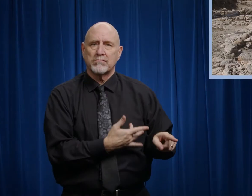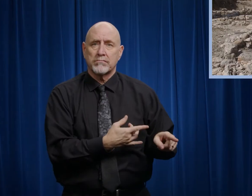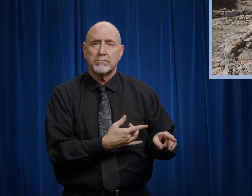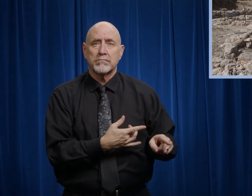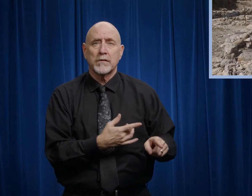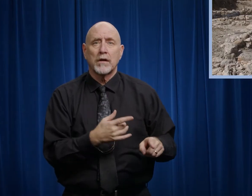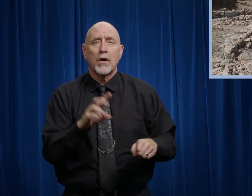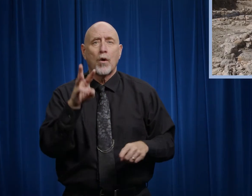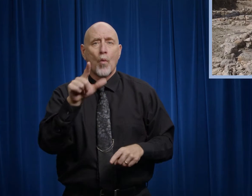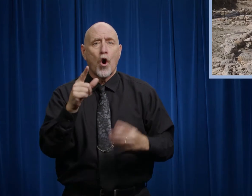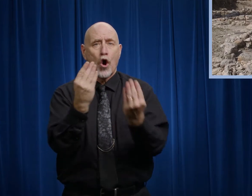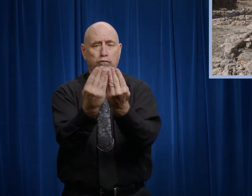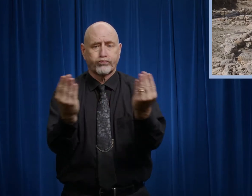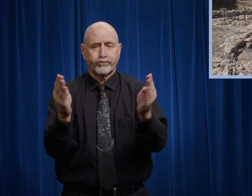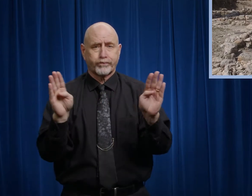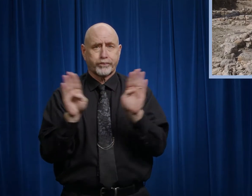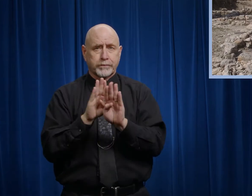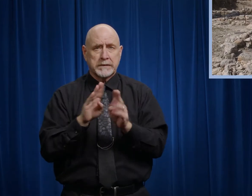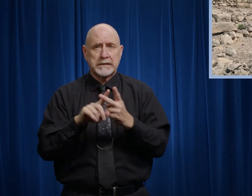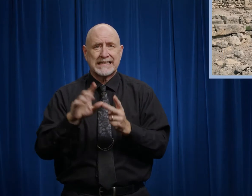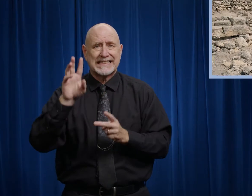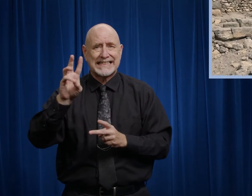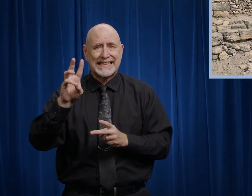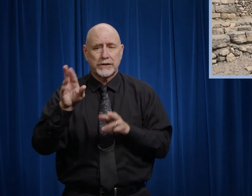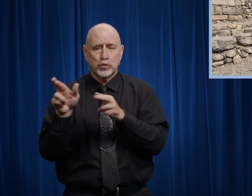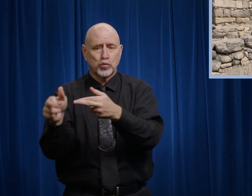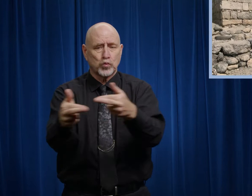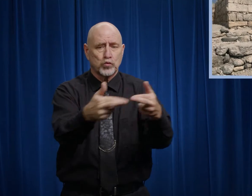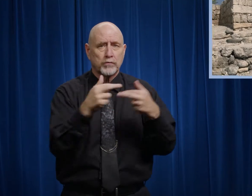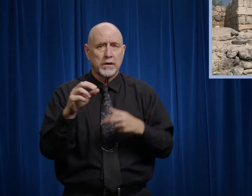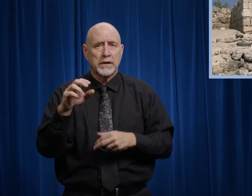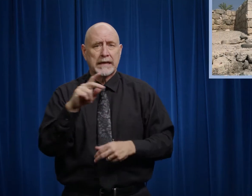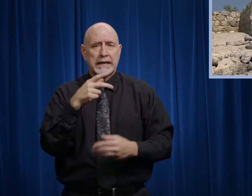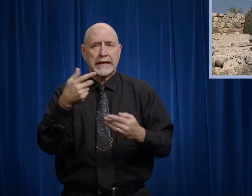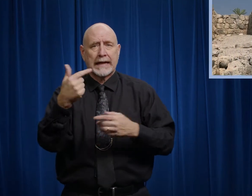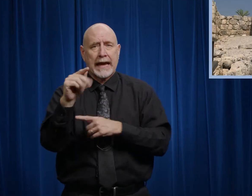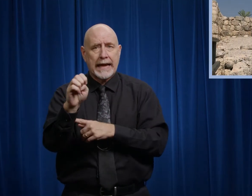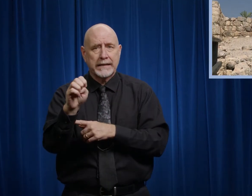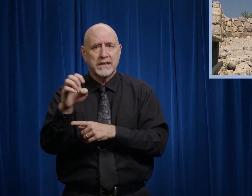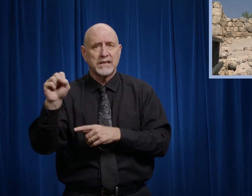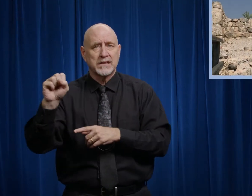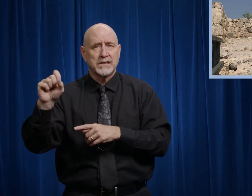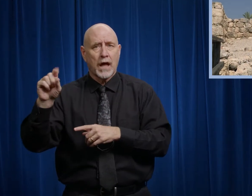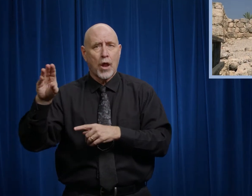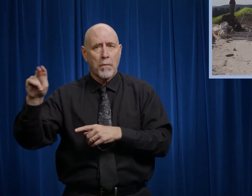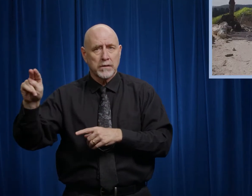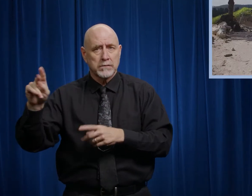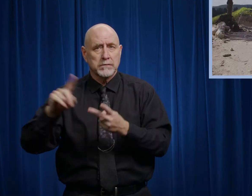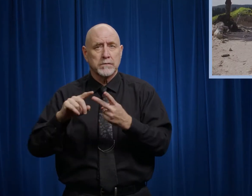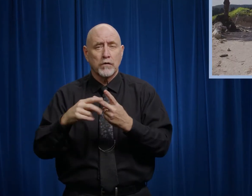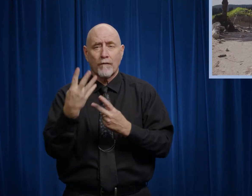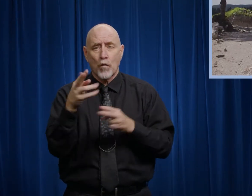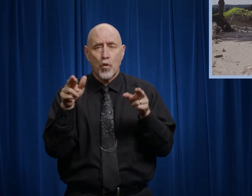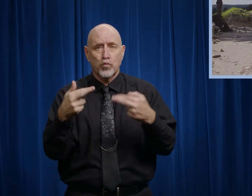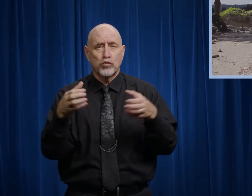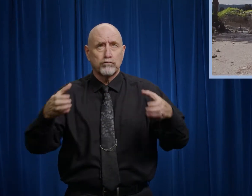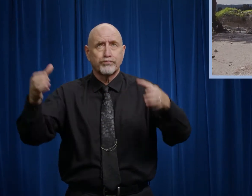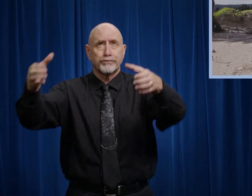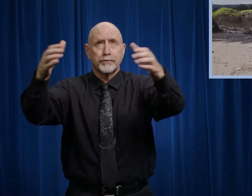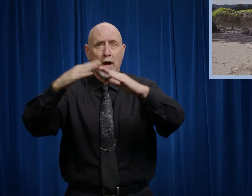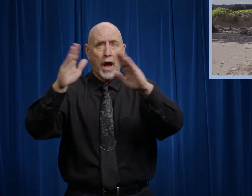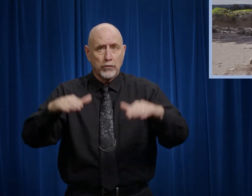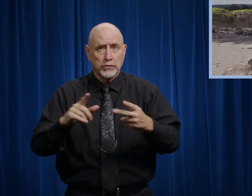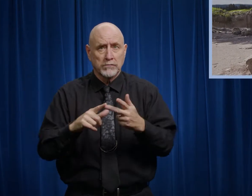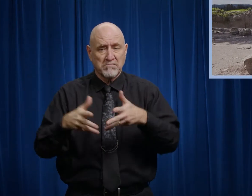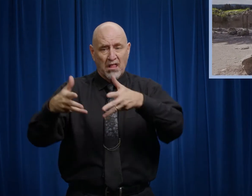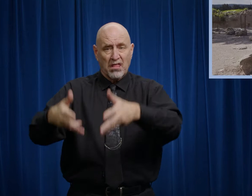The construction of a casemate wall, a 6-chambered Solomonic gate, a 4-roomed pillared